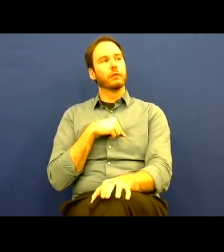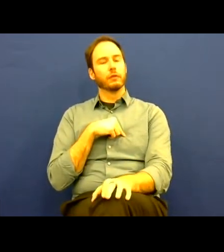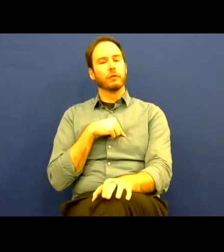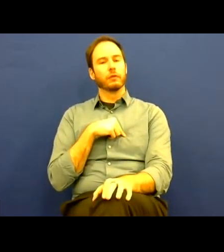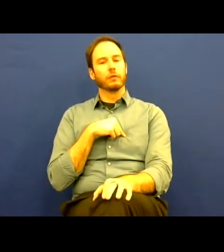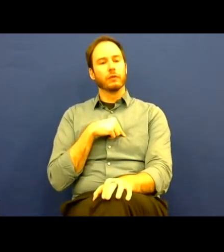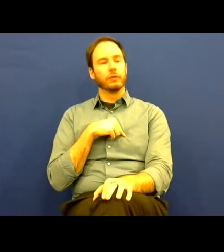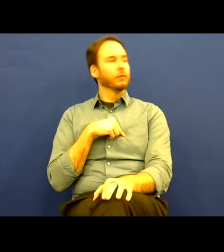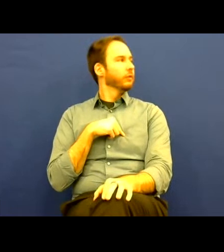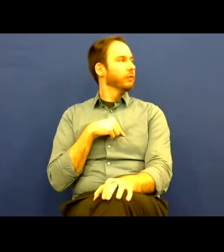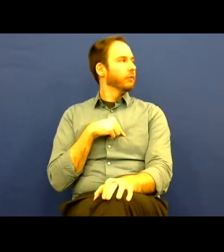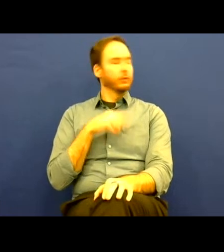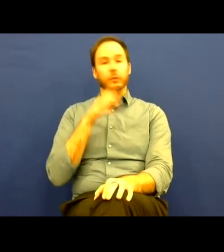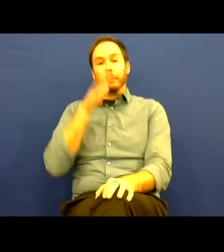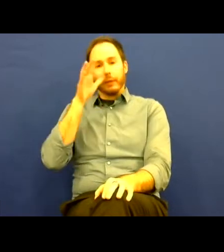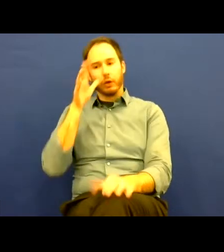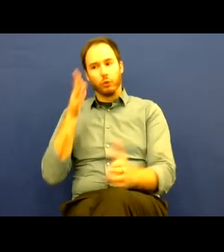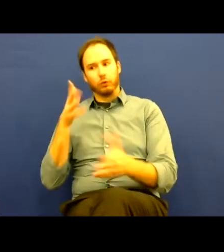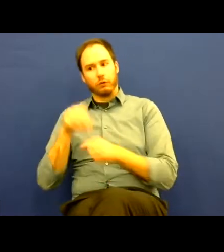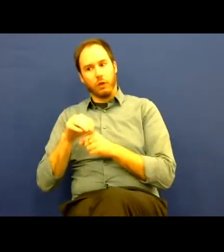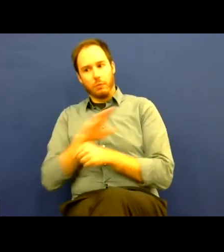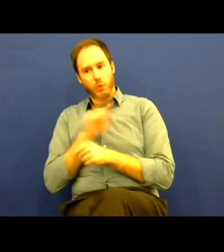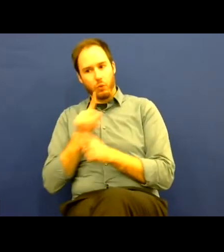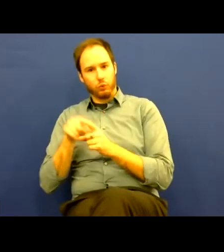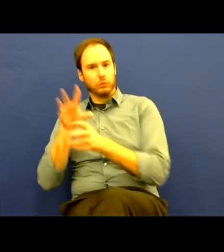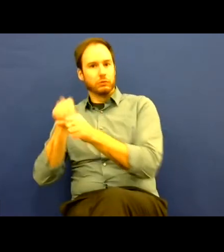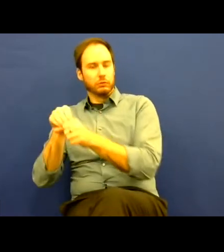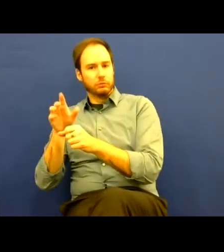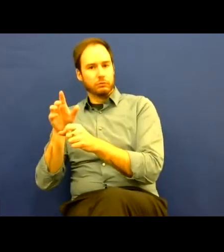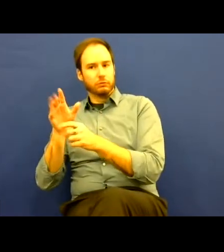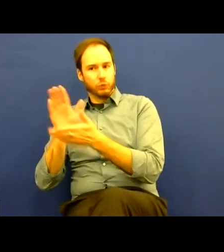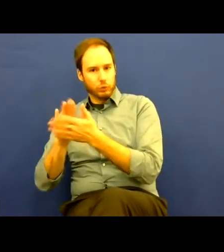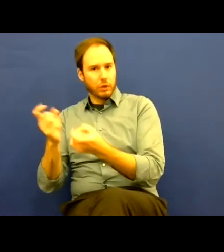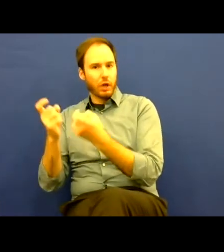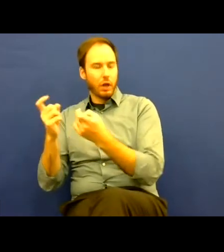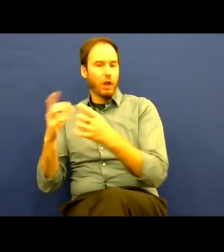parents on the board, so.